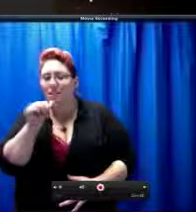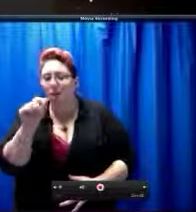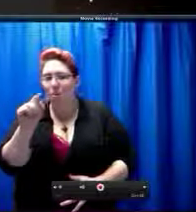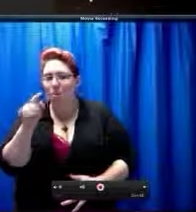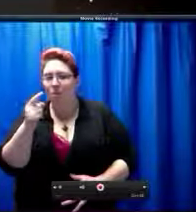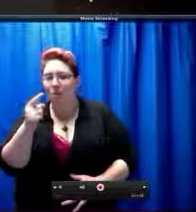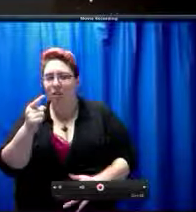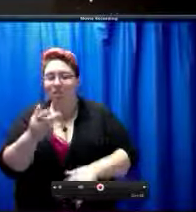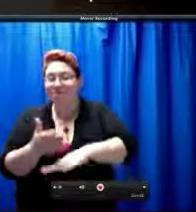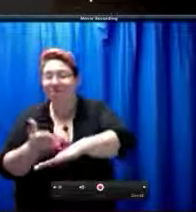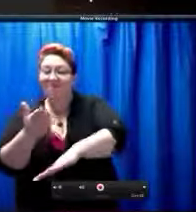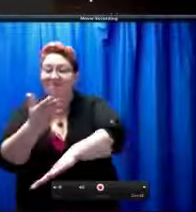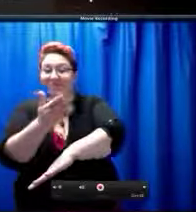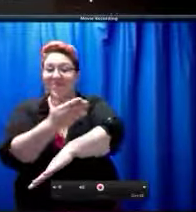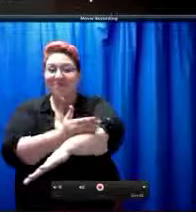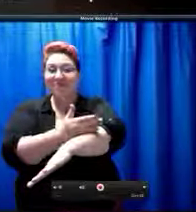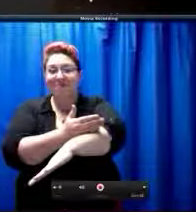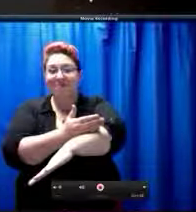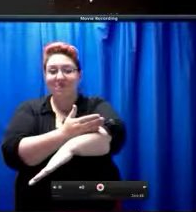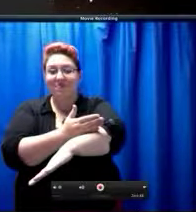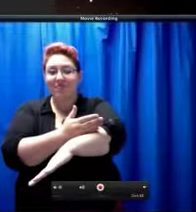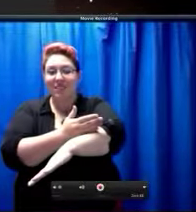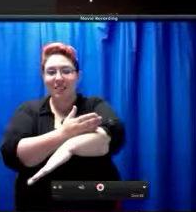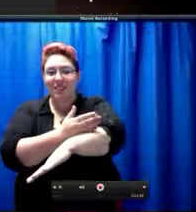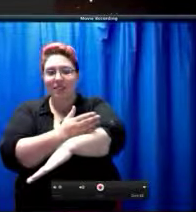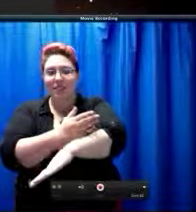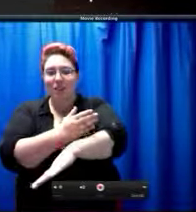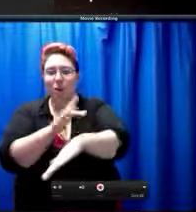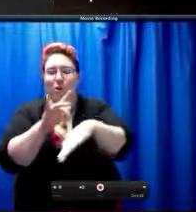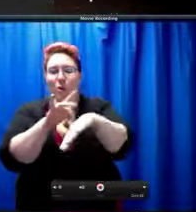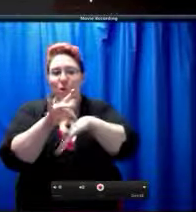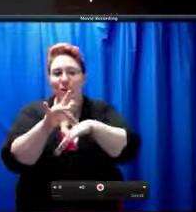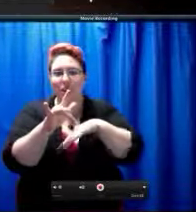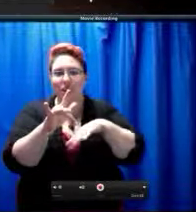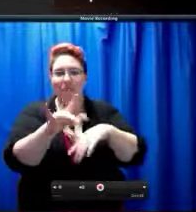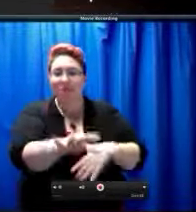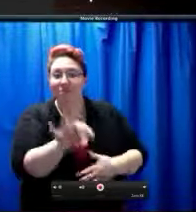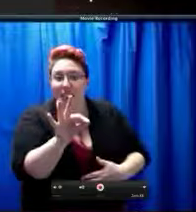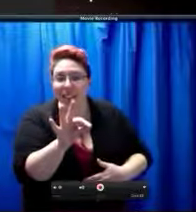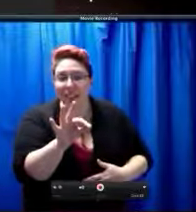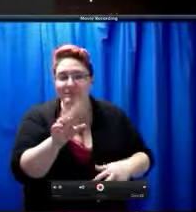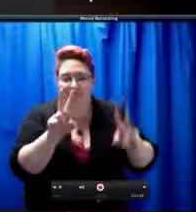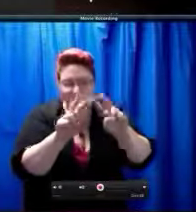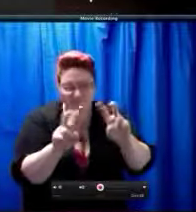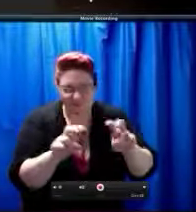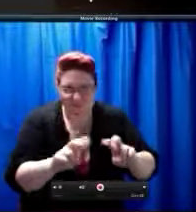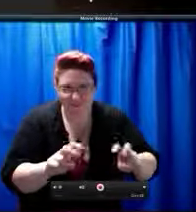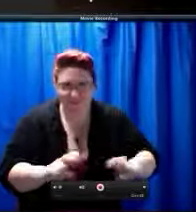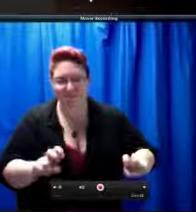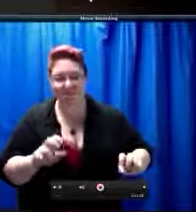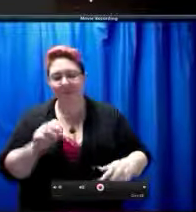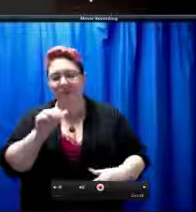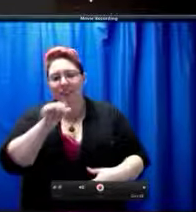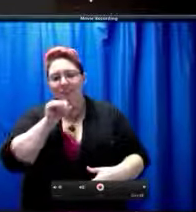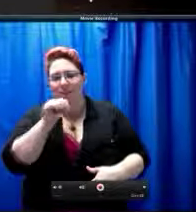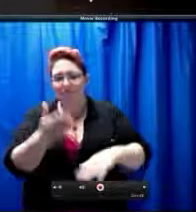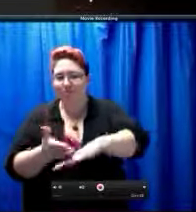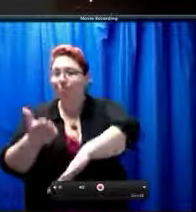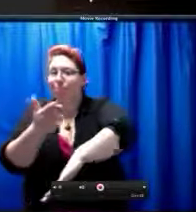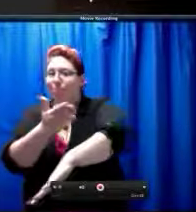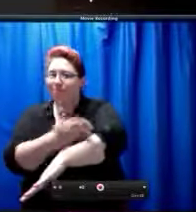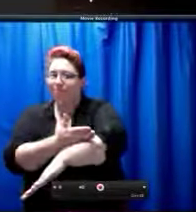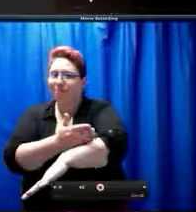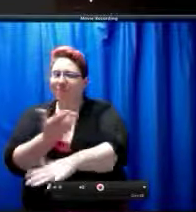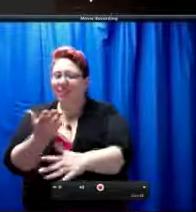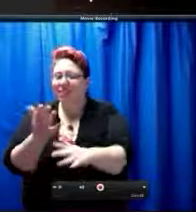improving. Unfortunately, because of the fact that they have not been caught at early stages, the survival rate for oral cancer has pretty much stayed the